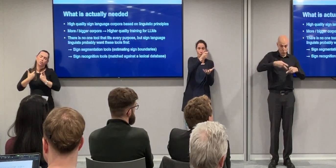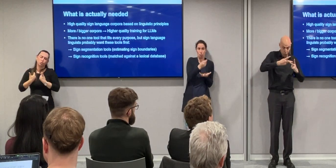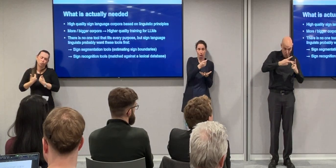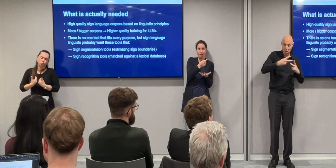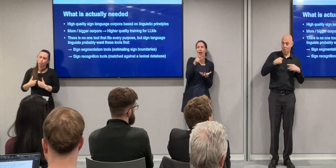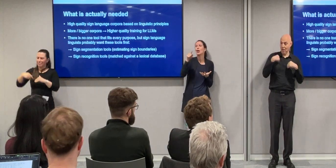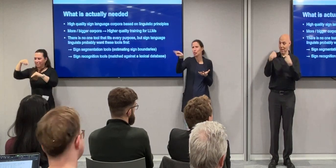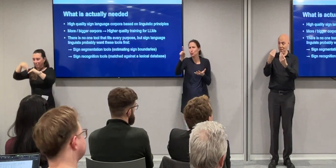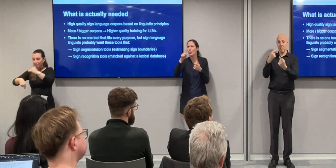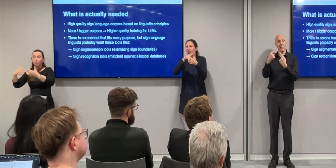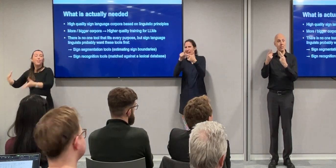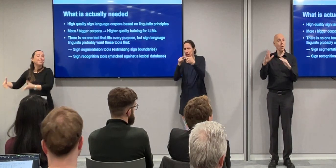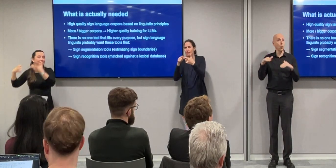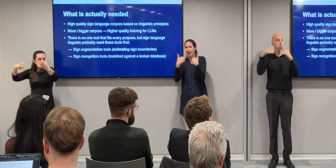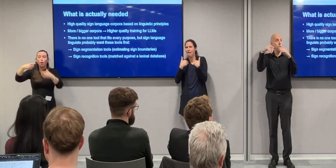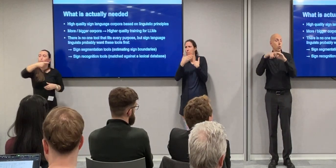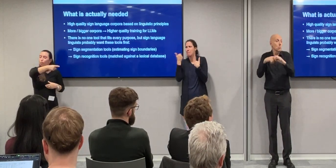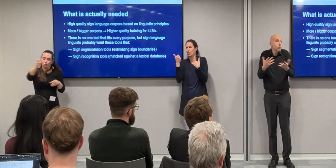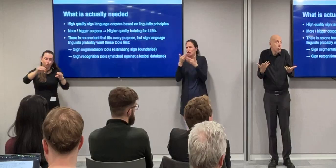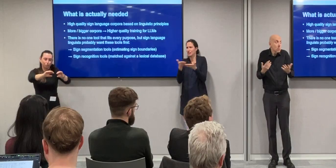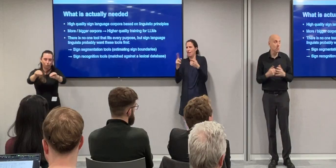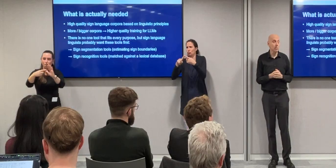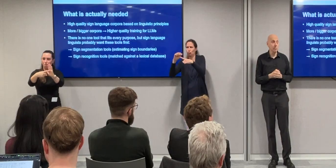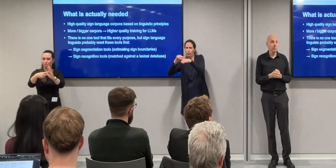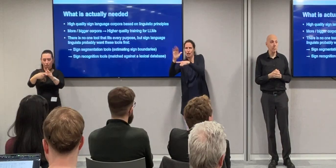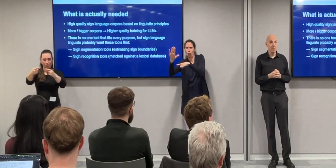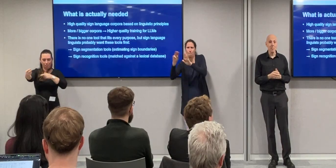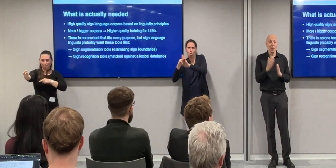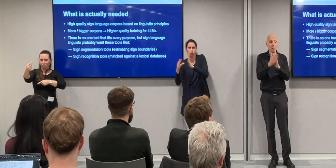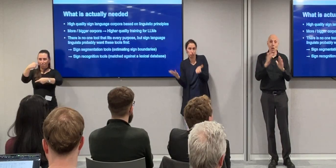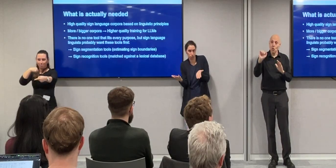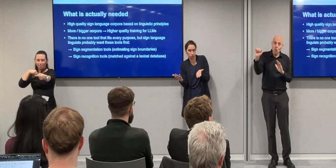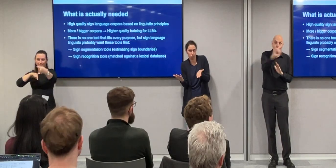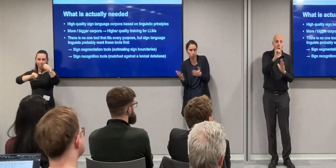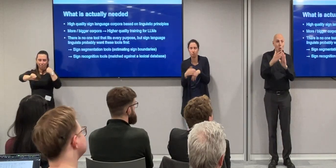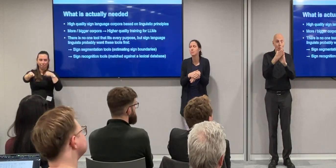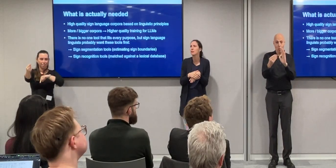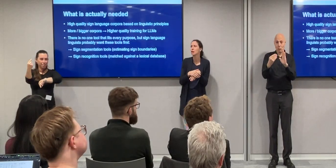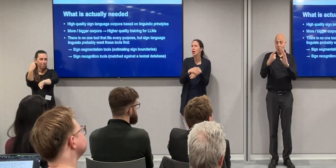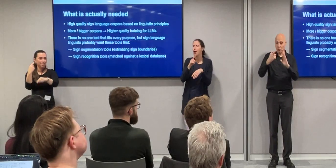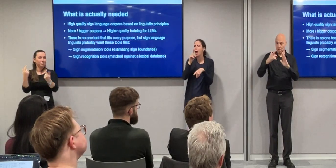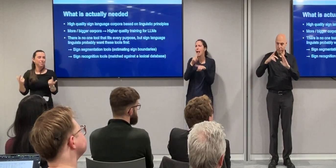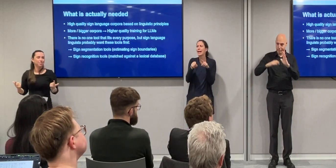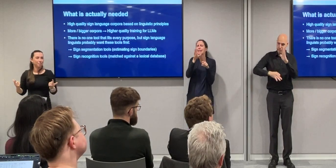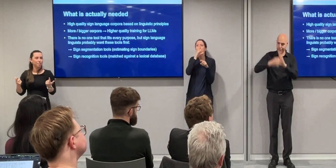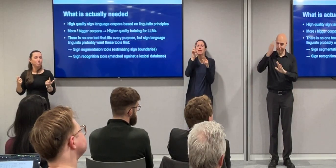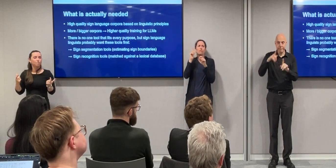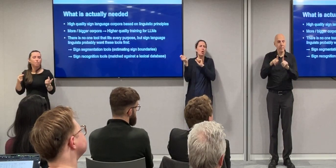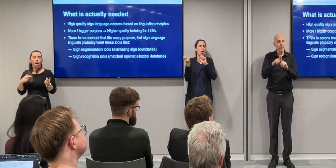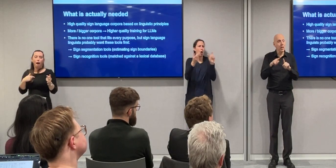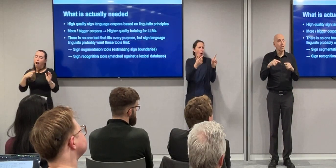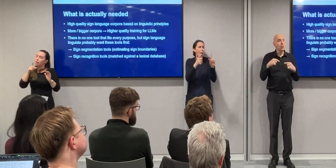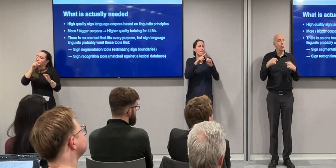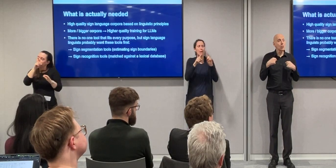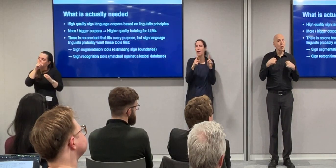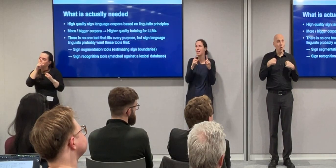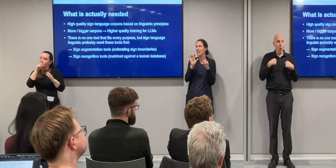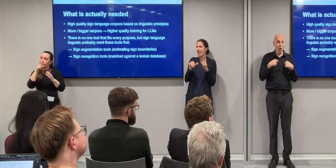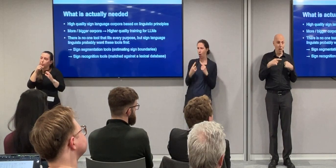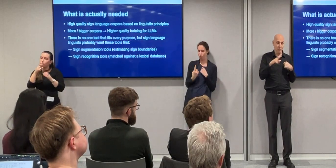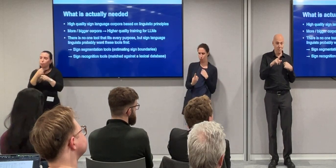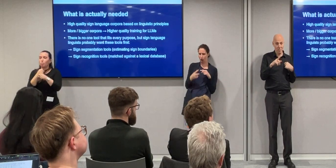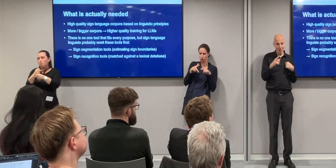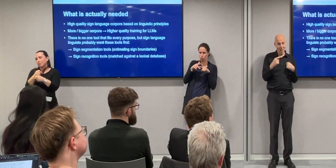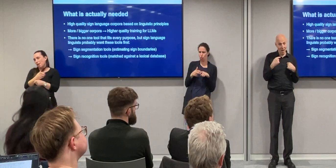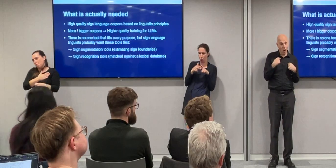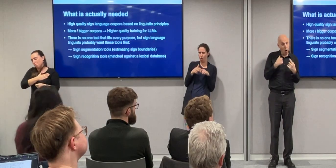to train your models with. So I can't really speak on behalf of all of my colleagues. As I said, the just one tool thing is a sort of